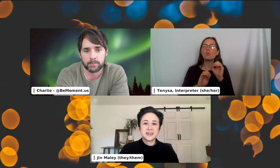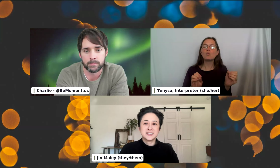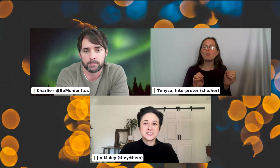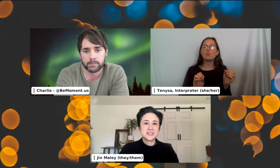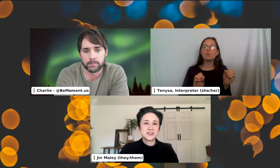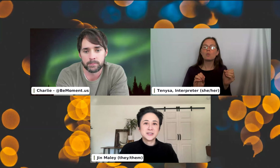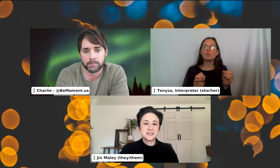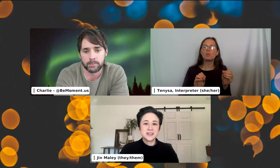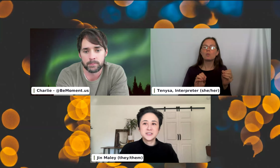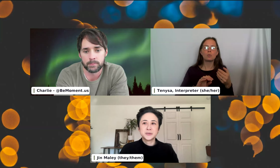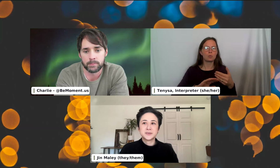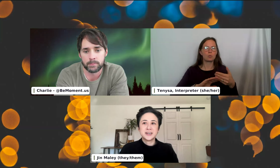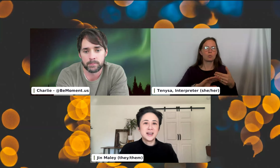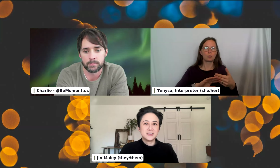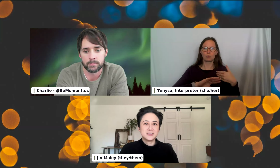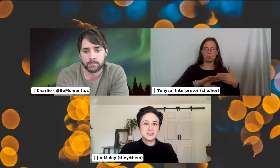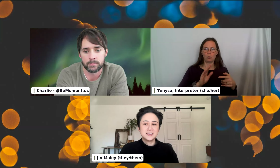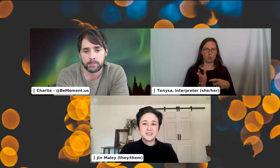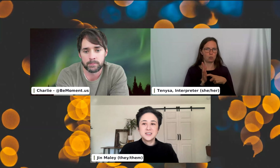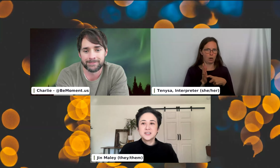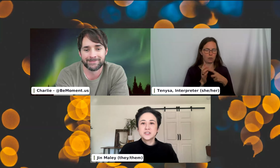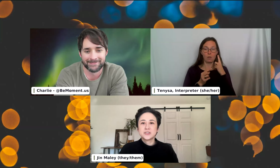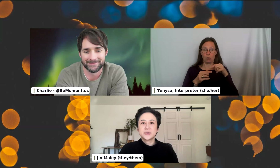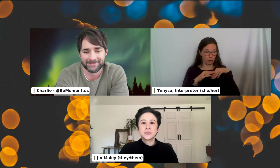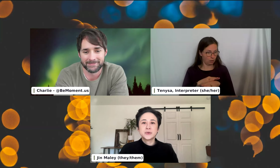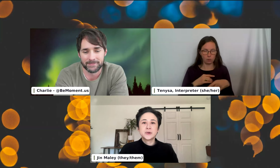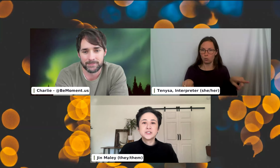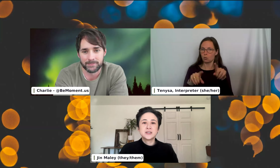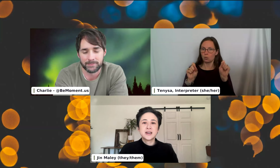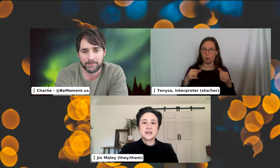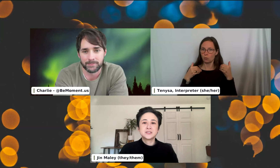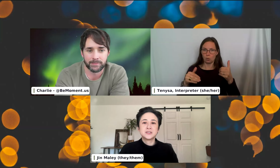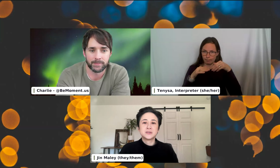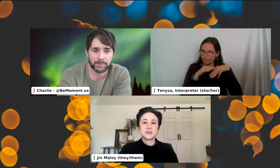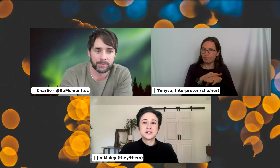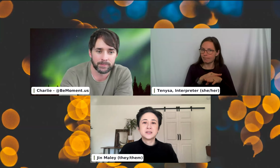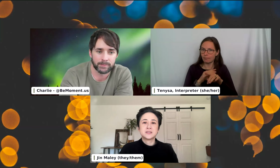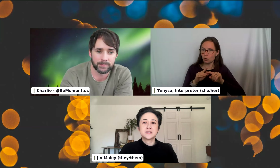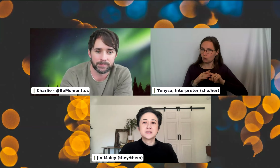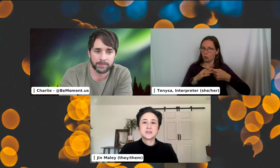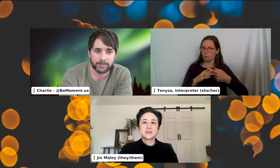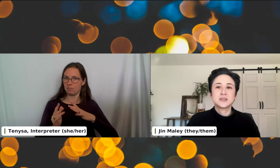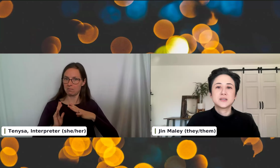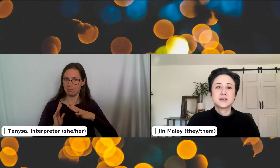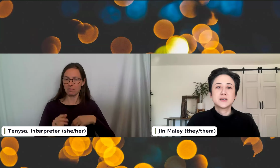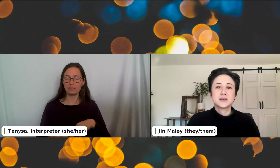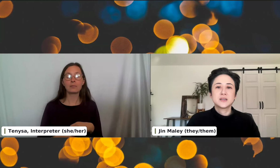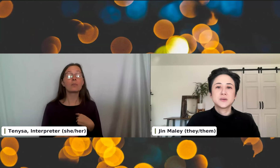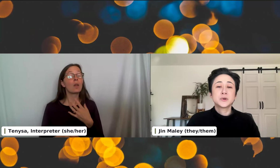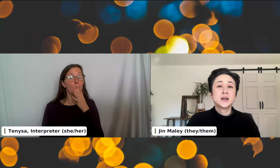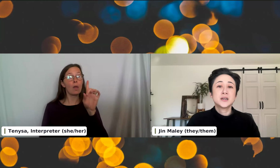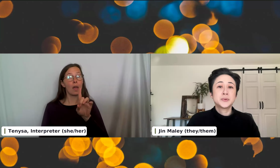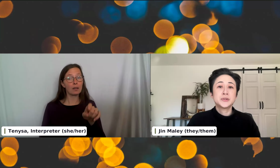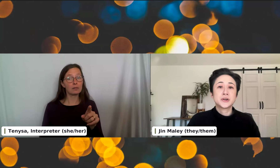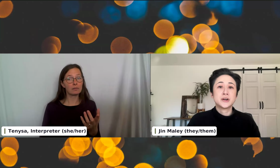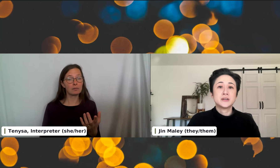for getting into tarot. Let's get into it right now. So the question I'm going to ask you is,